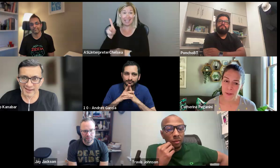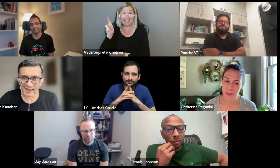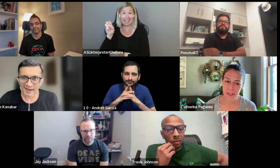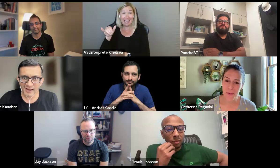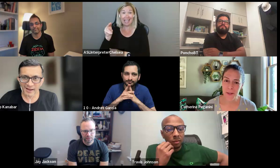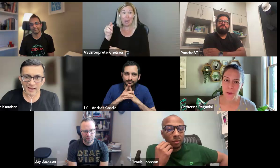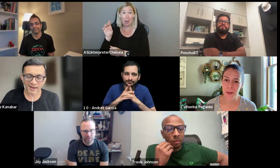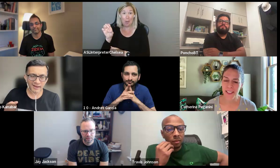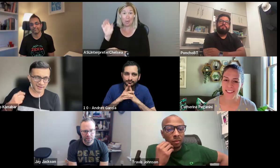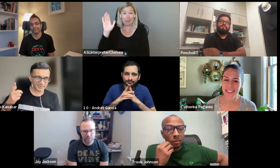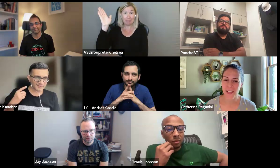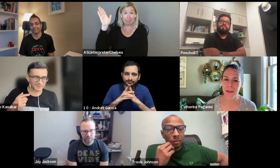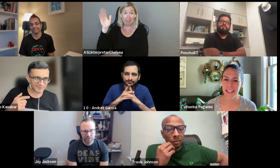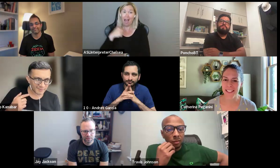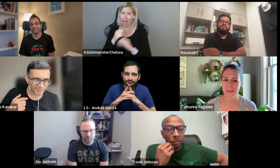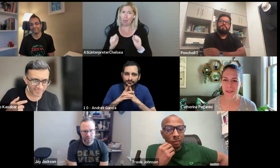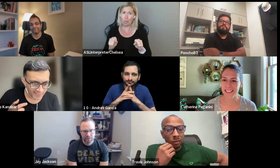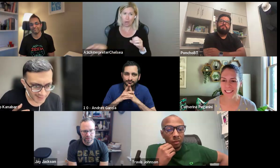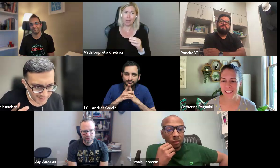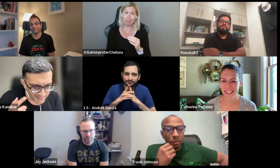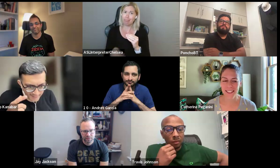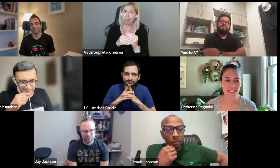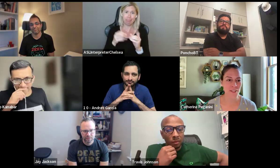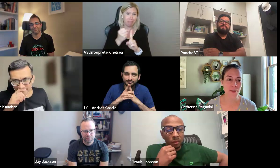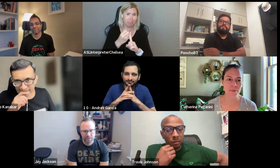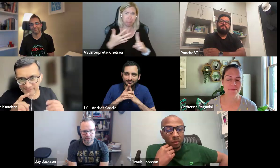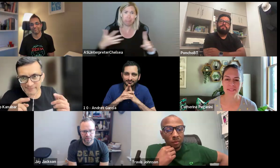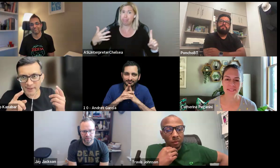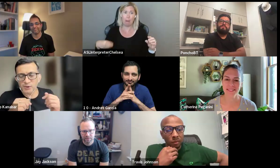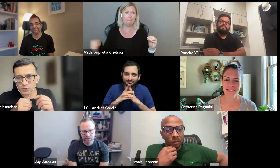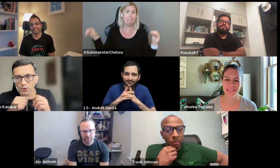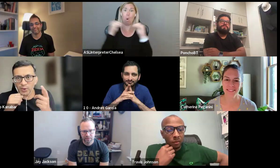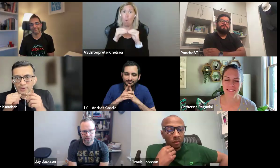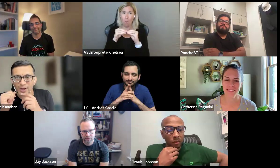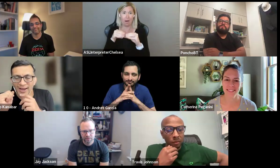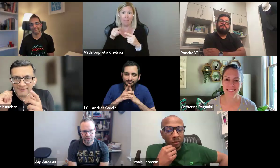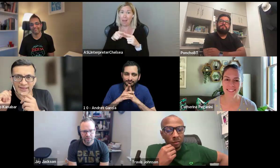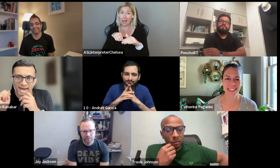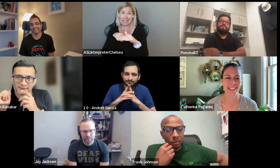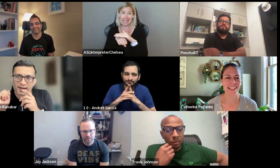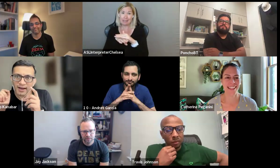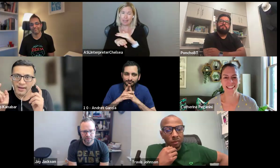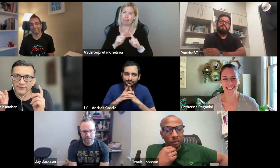would be so much more about accessibility in this group. So I have an idea. If